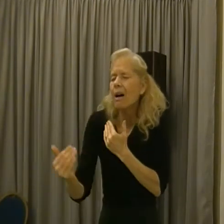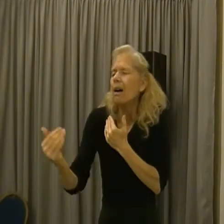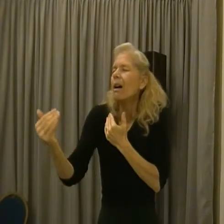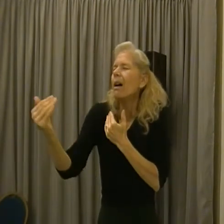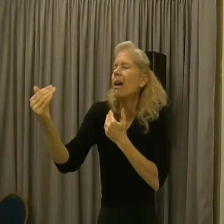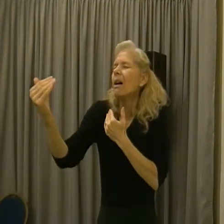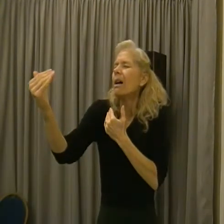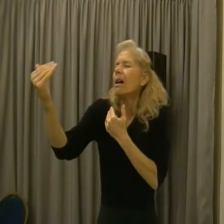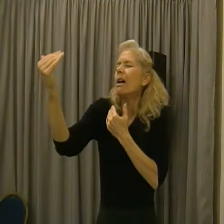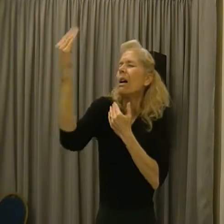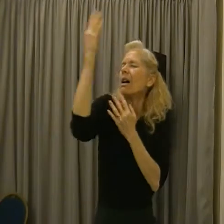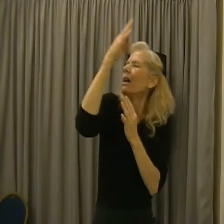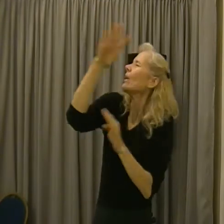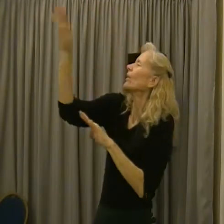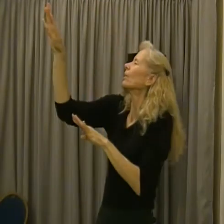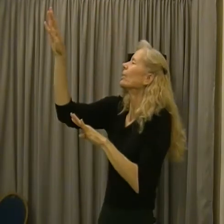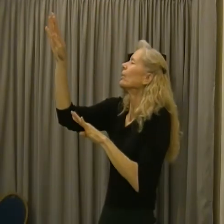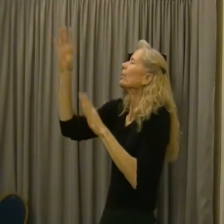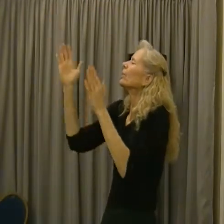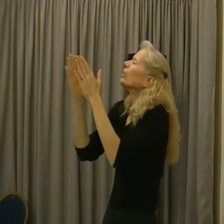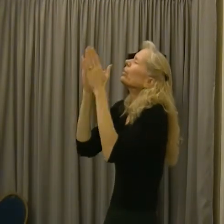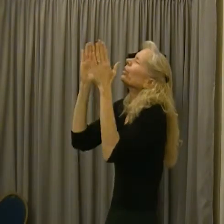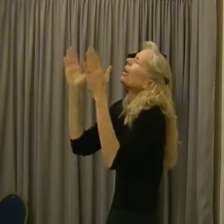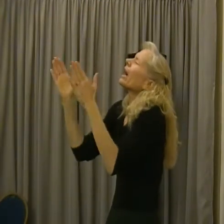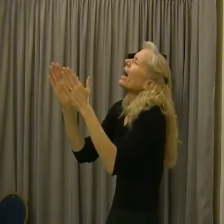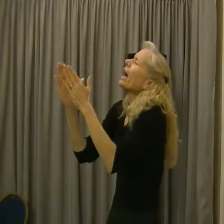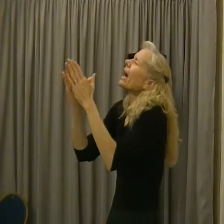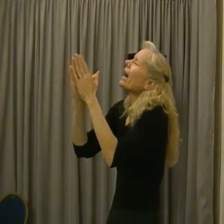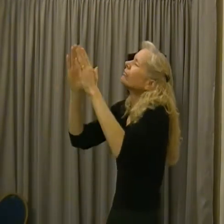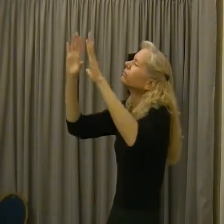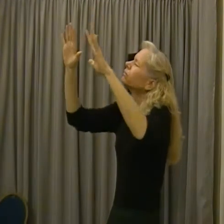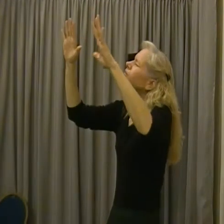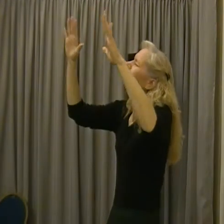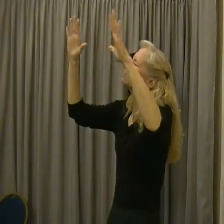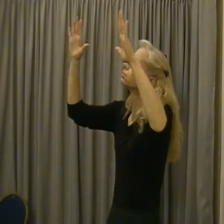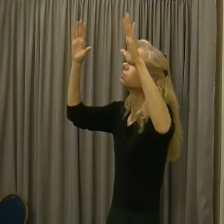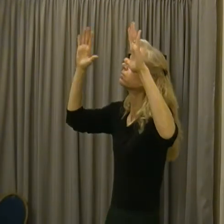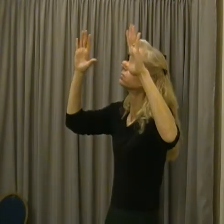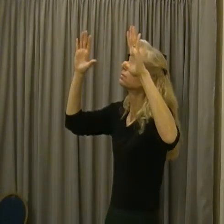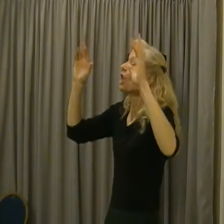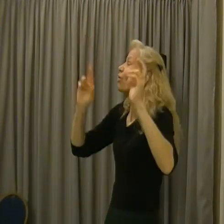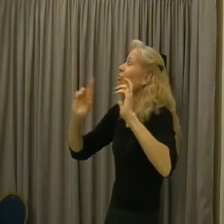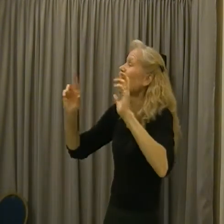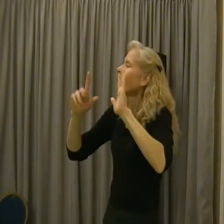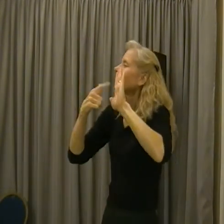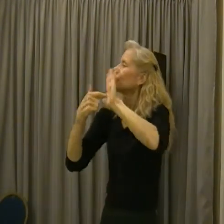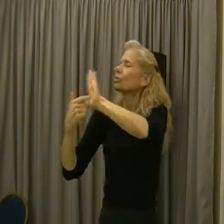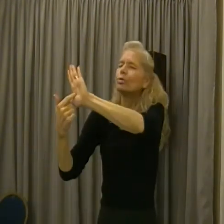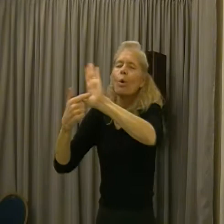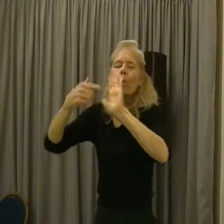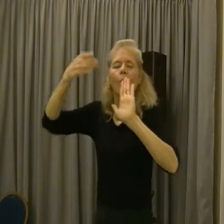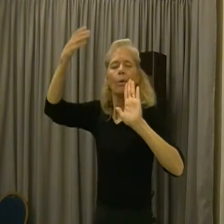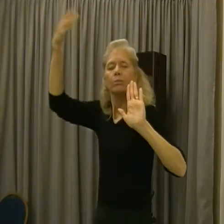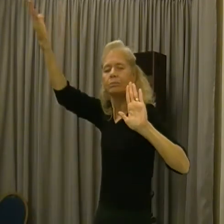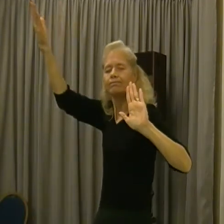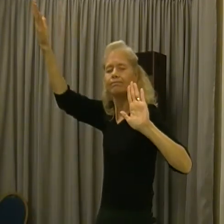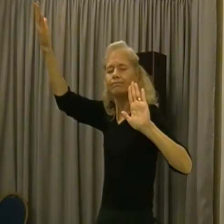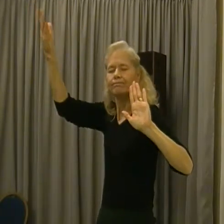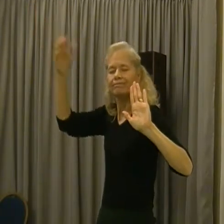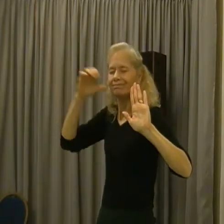glory on our hearts, and that ready to show forth every opportunity that You give, whether it